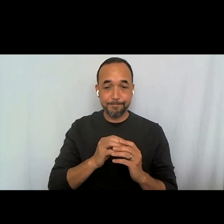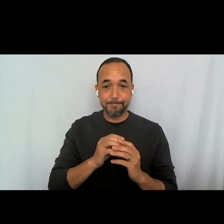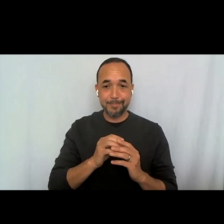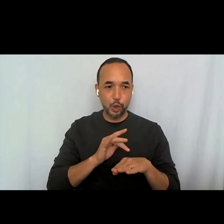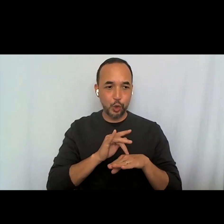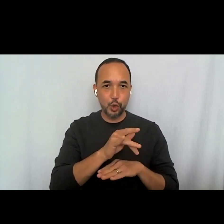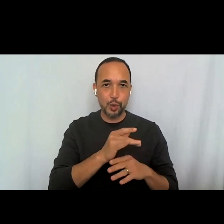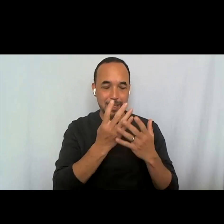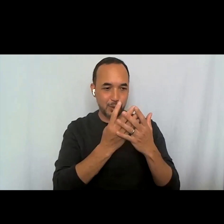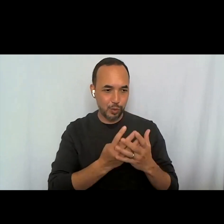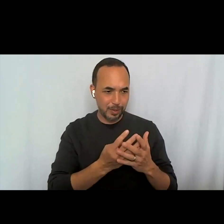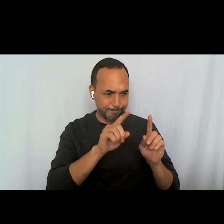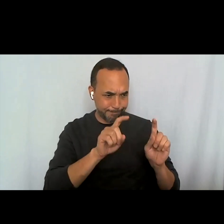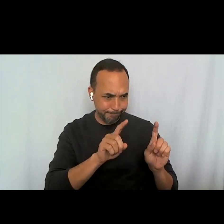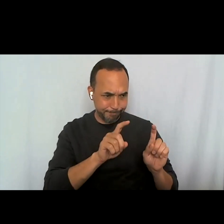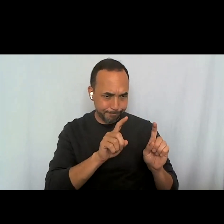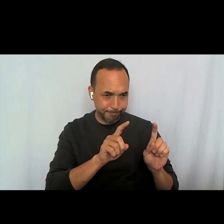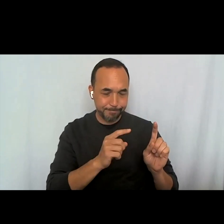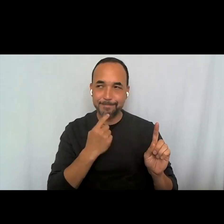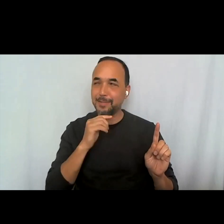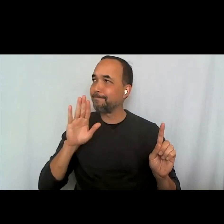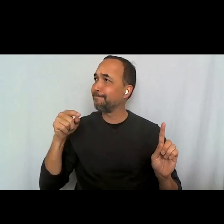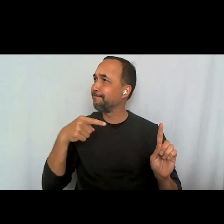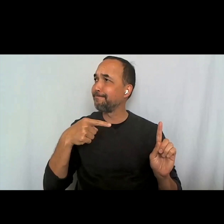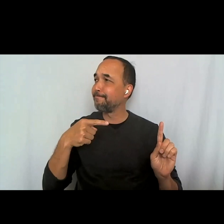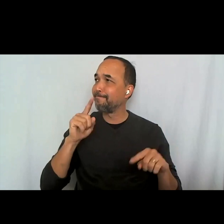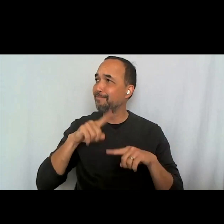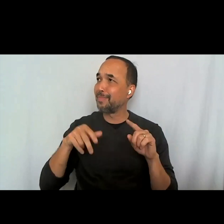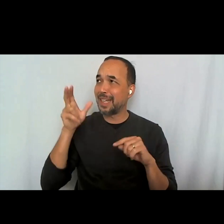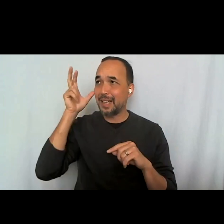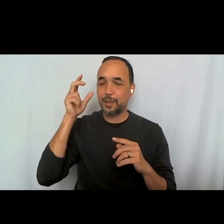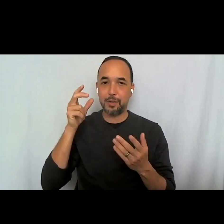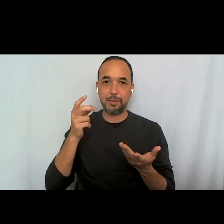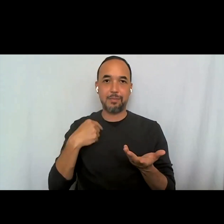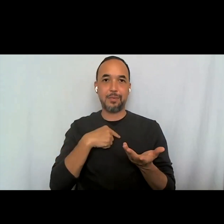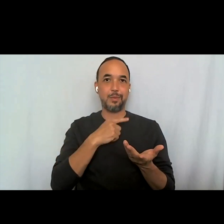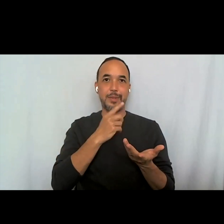screening, they said that he couldn't hear, and we didn't know that much.